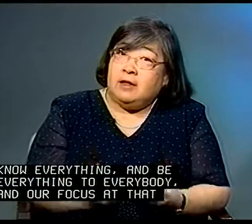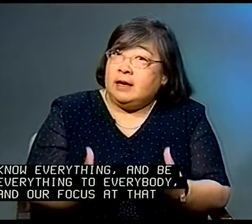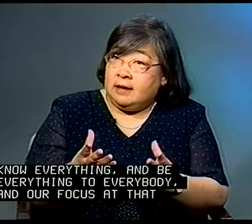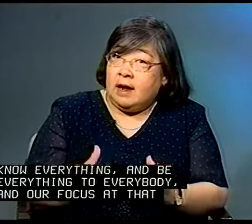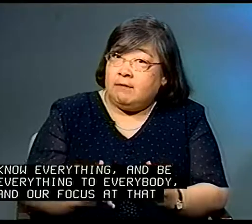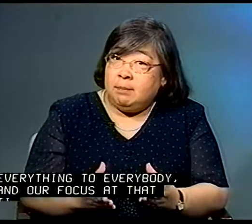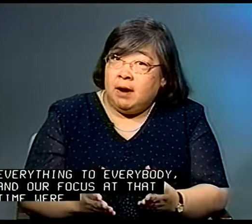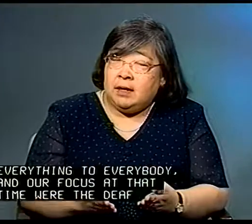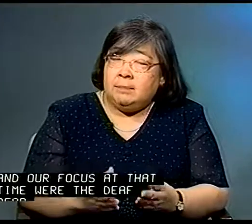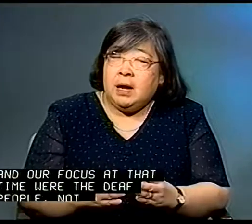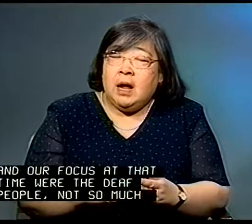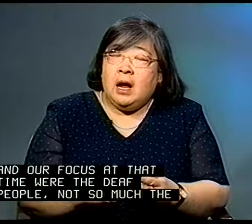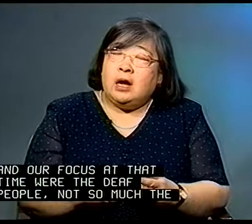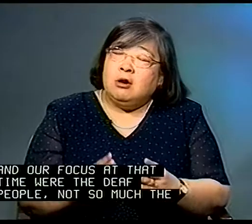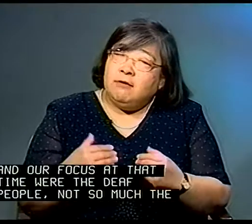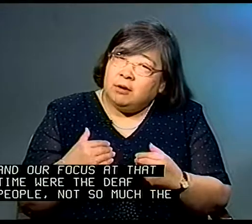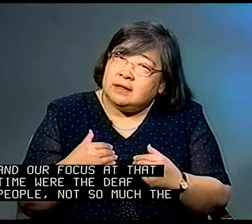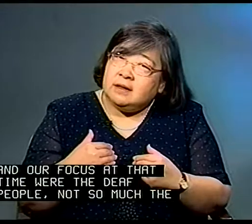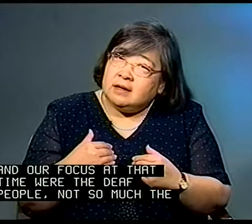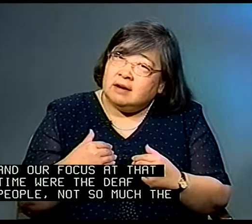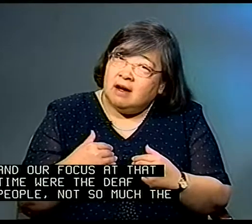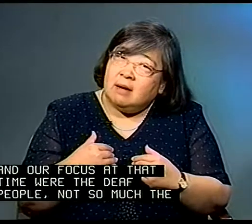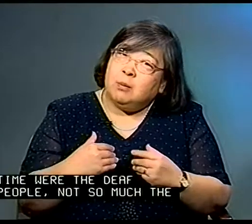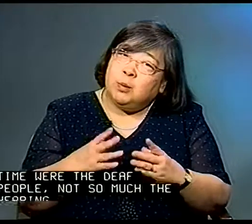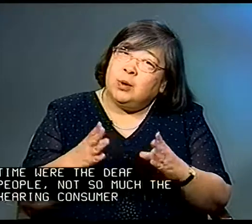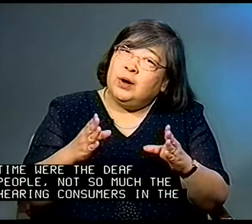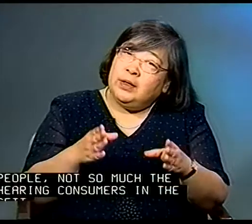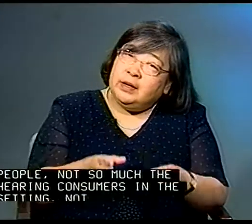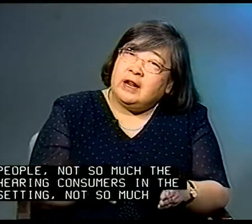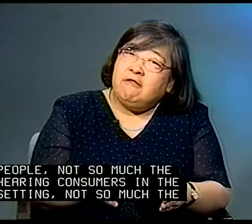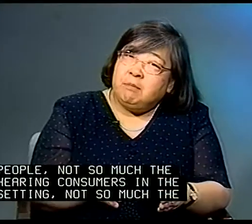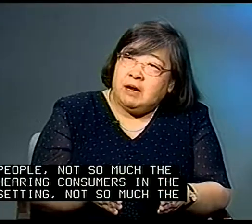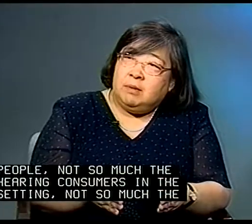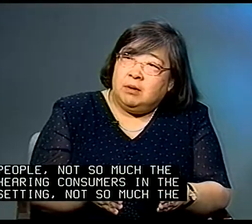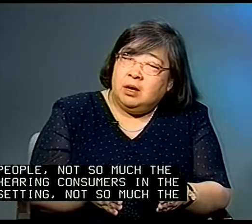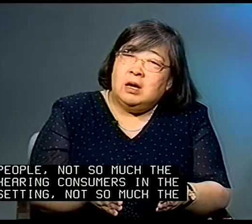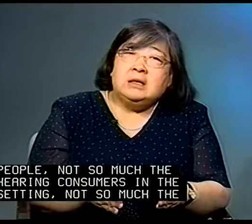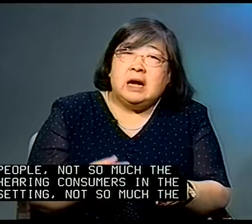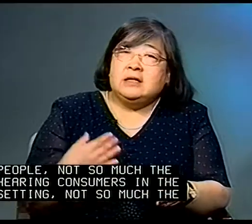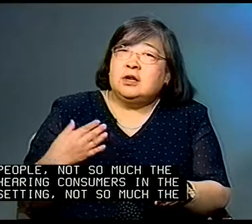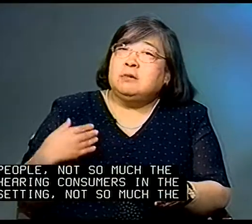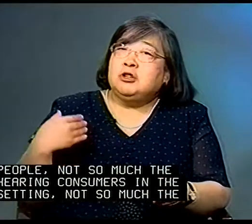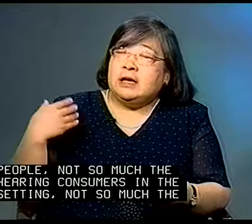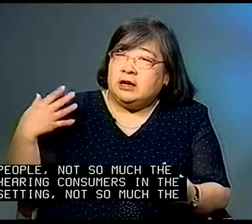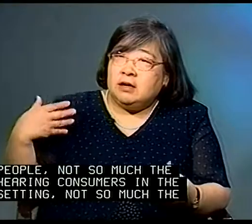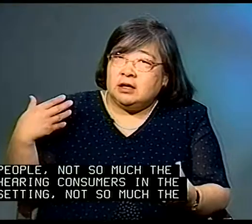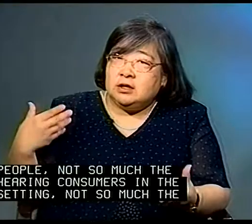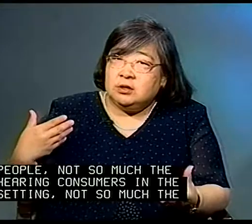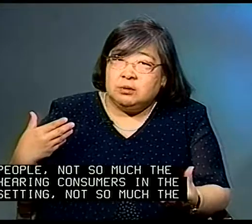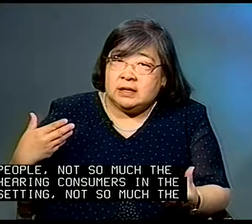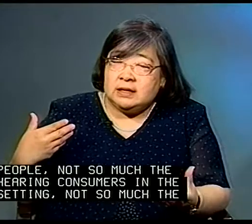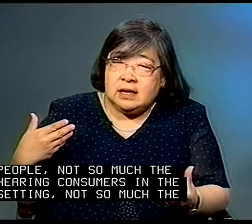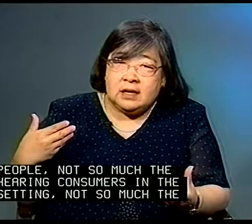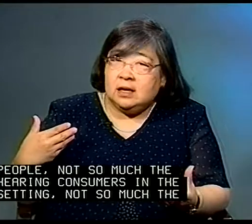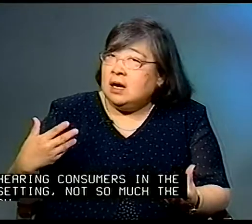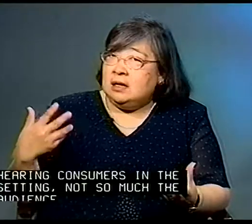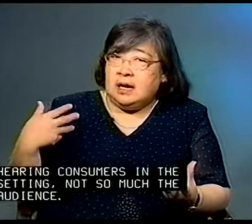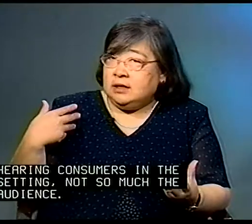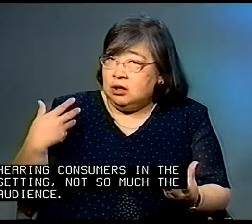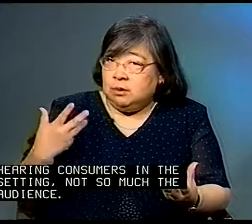everything to everybody. And our focus at that time were the deaf people, not so much the hearing consumers in the setting, not so much